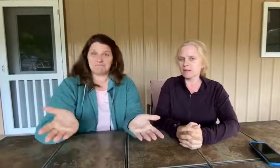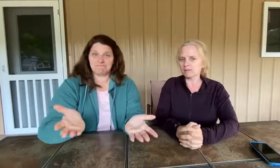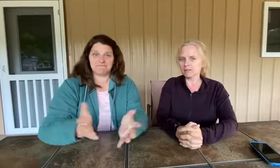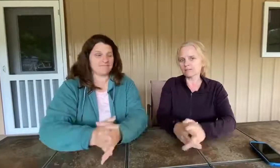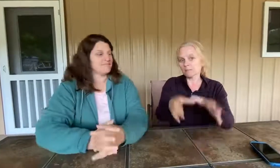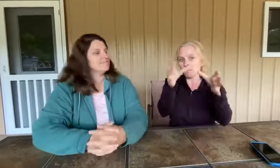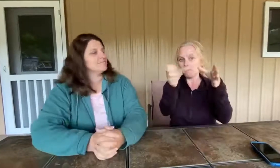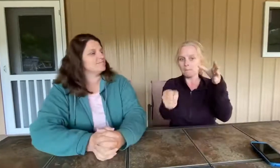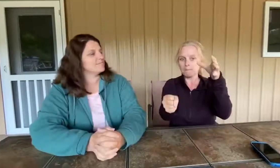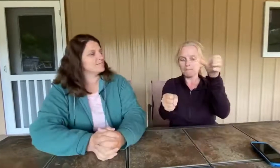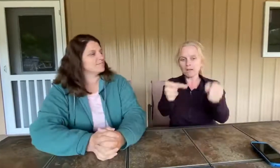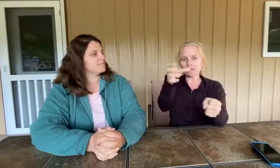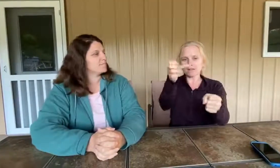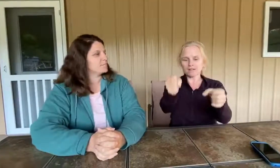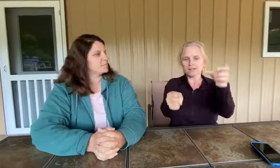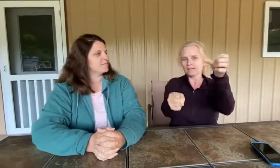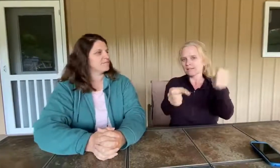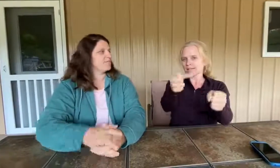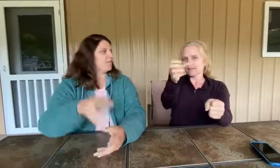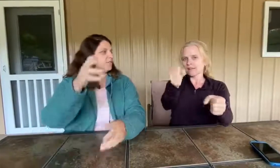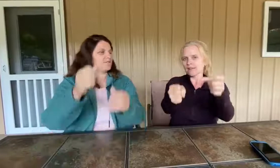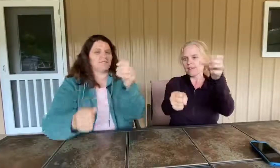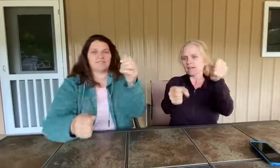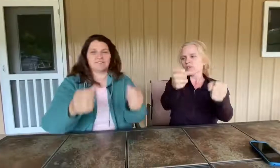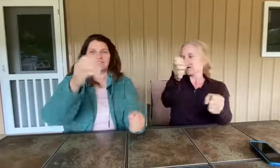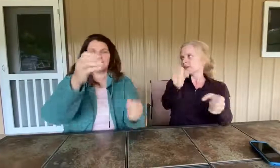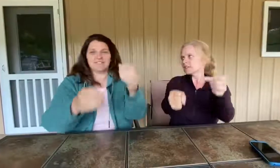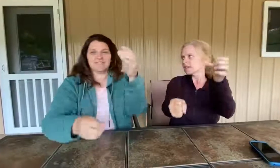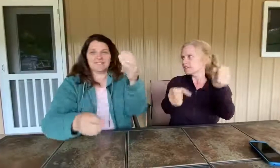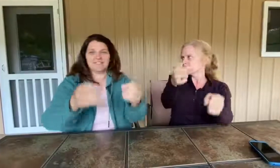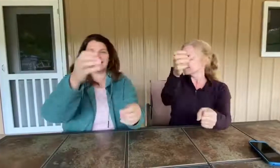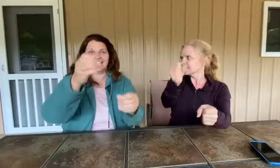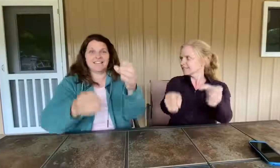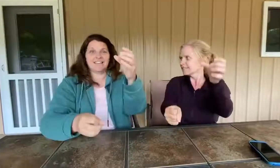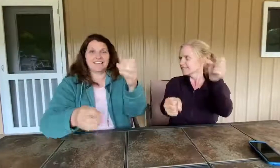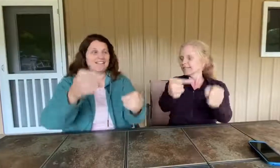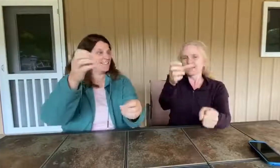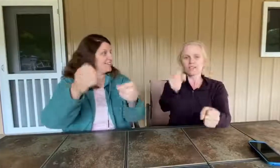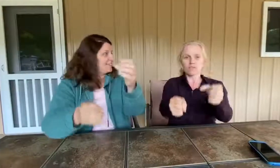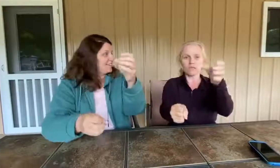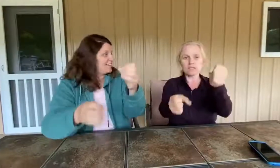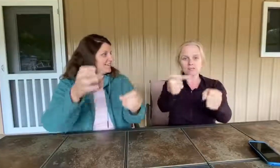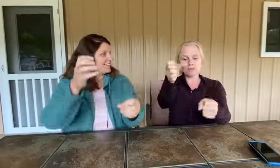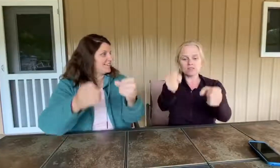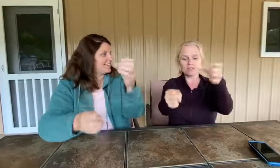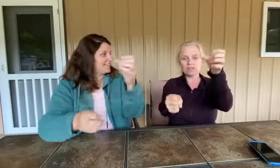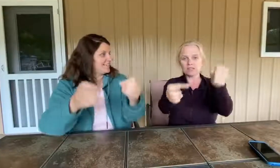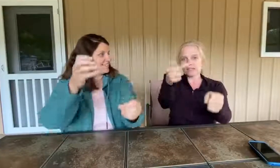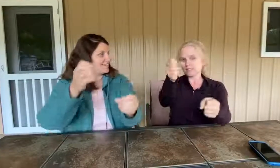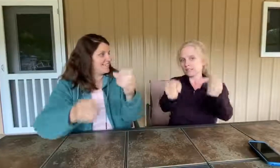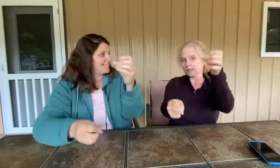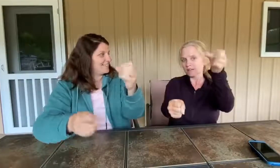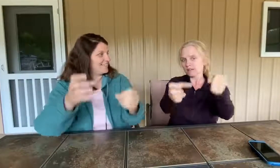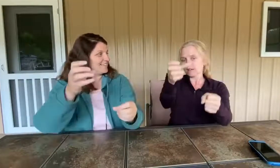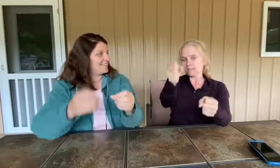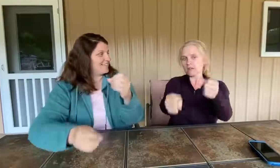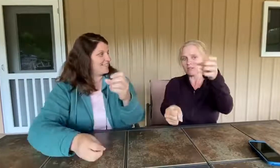milk. Mm. Milk. Oh. And if you want me to tell you, the reason why we do this is milk comes